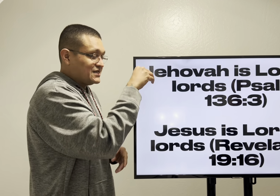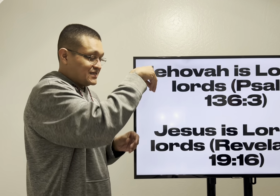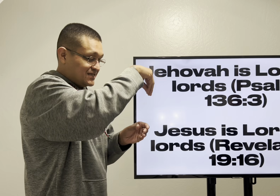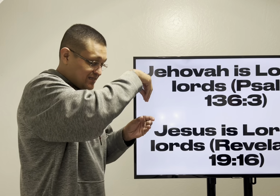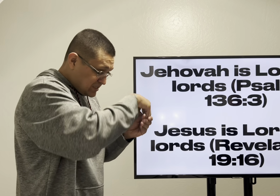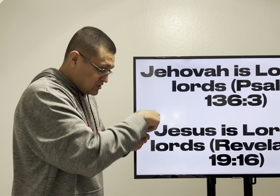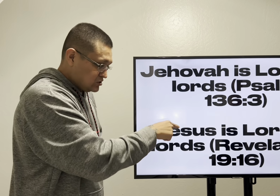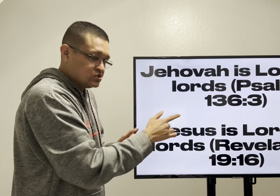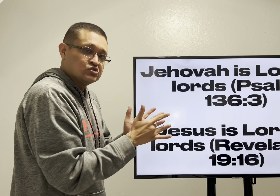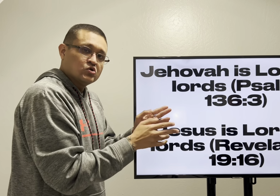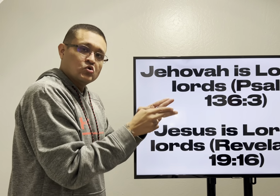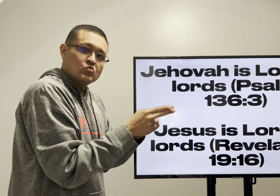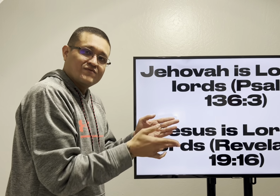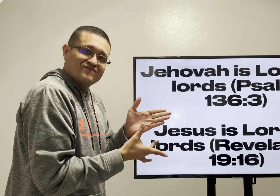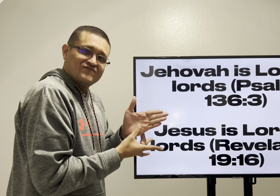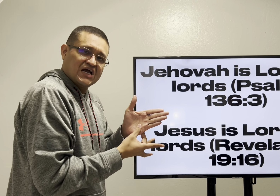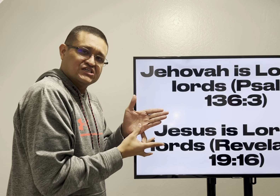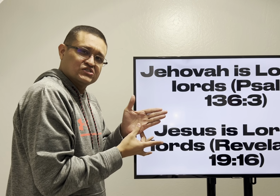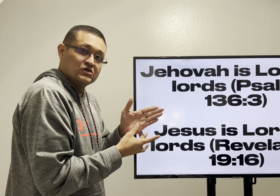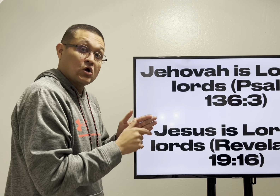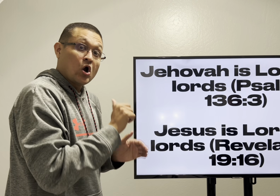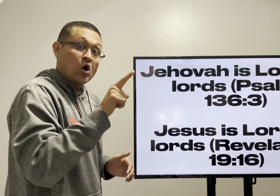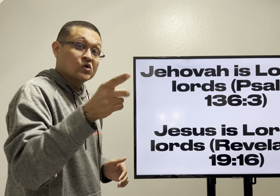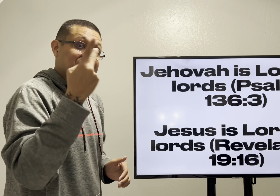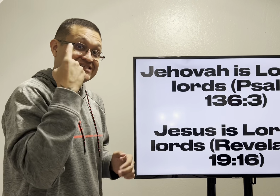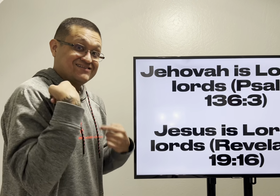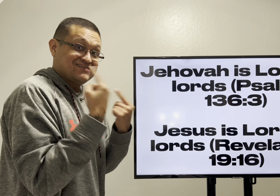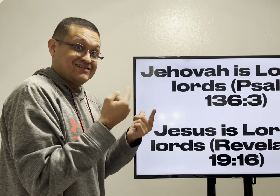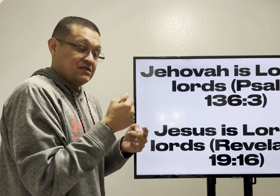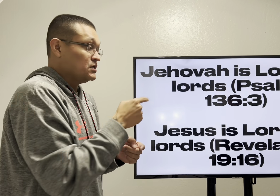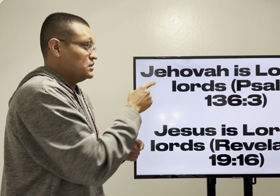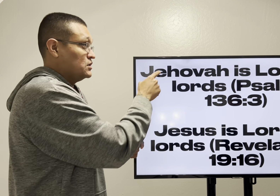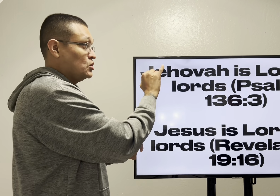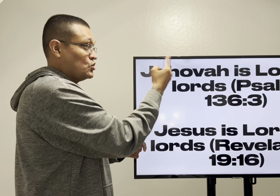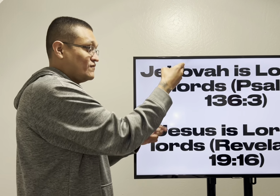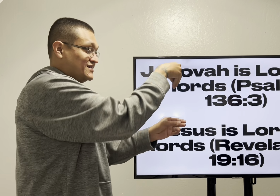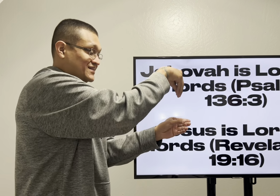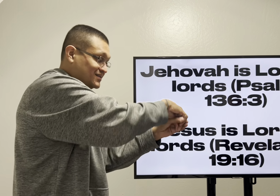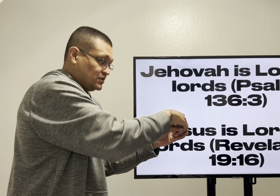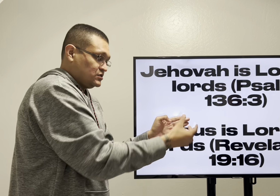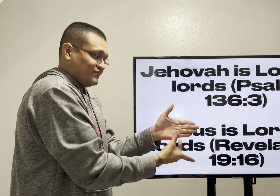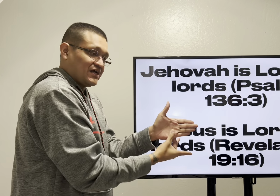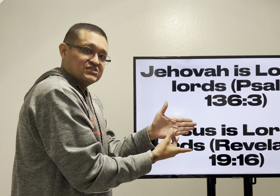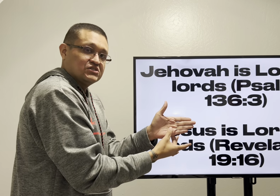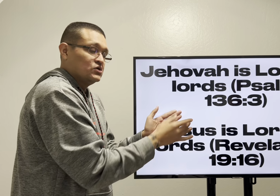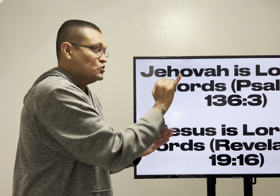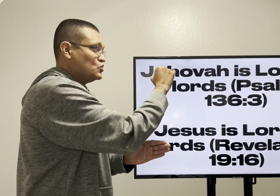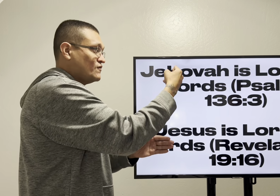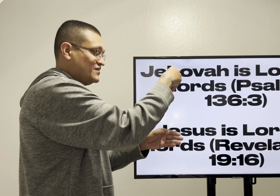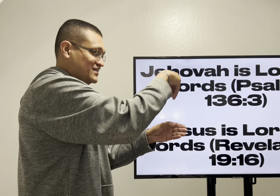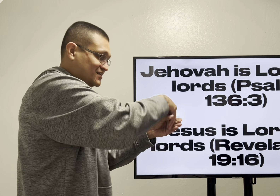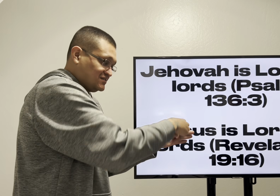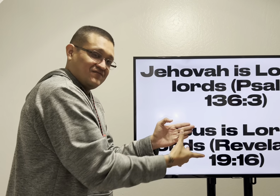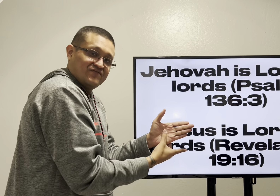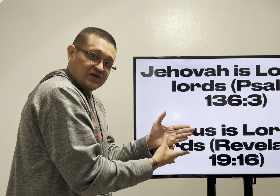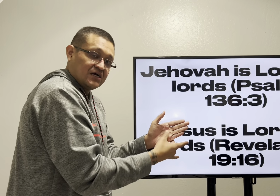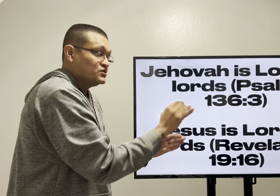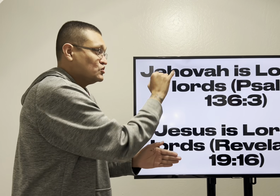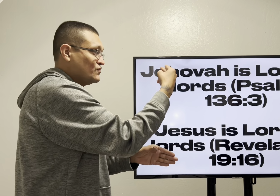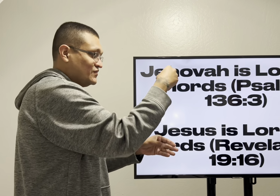There is no conflict here. There's no separate ones. They are the same. We learn about the spirit of Jehovah, and he